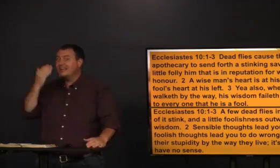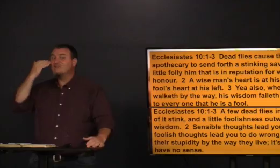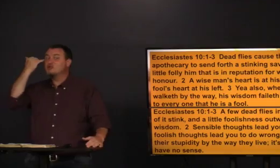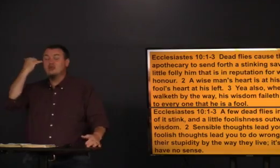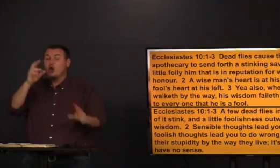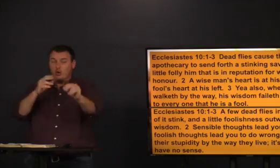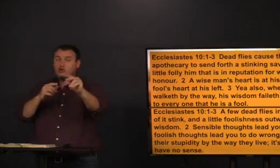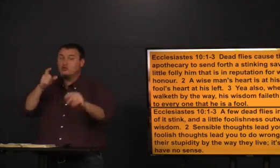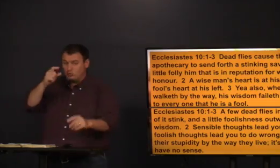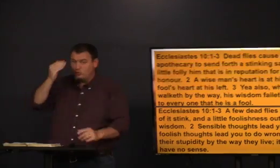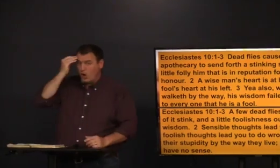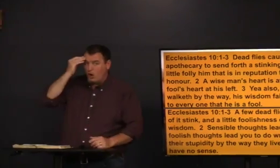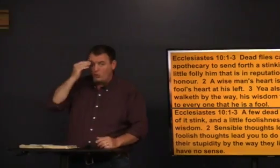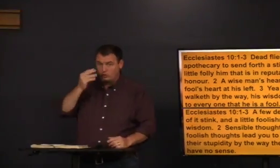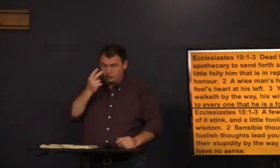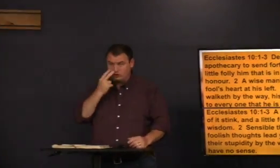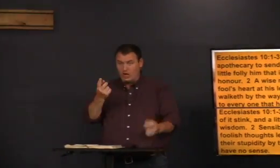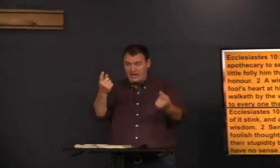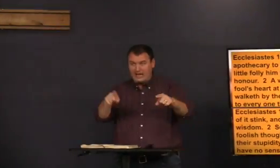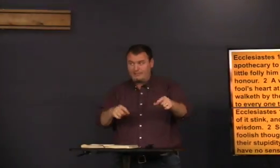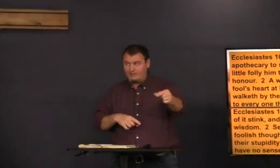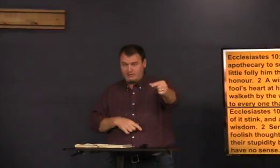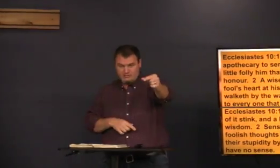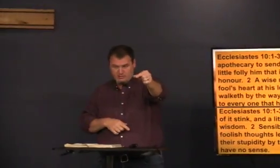If you know, you know, you saw it happen.